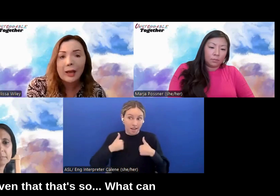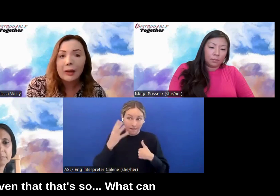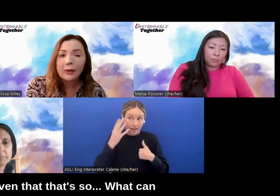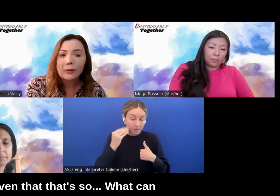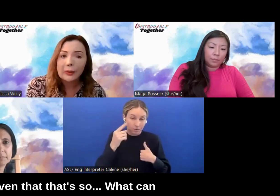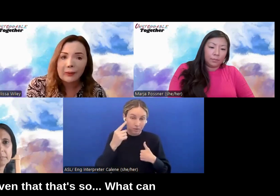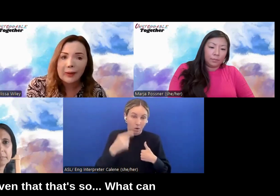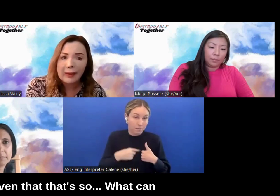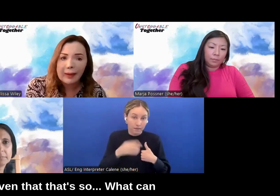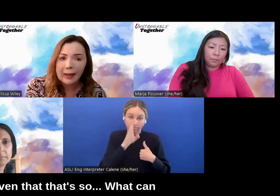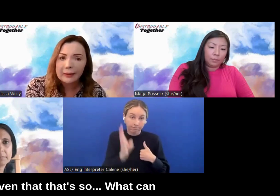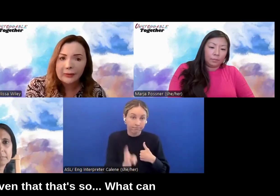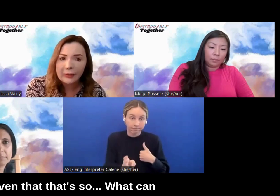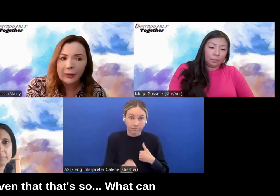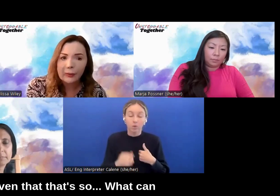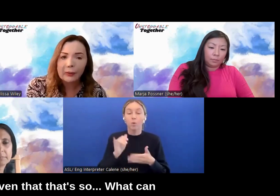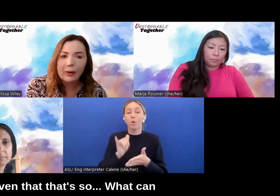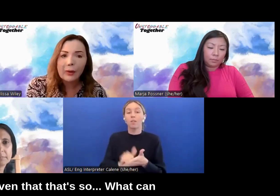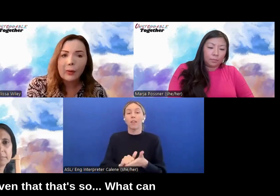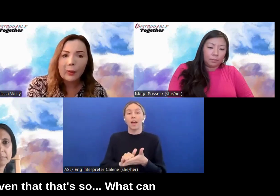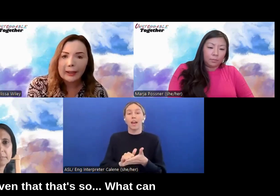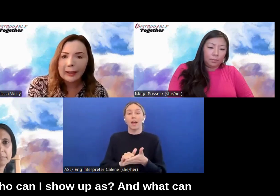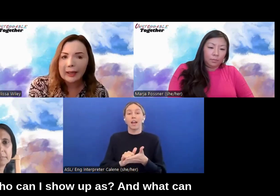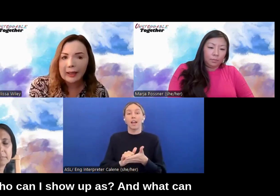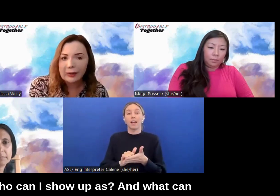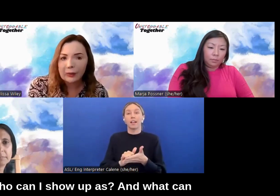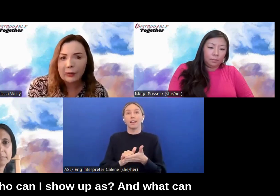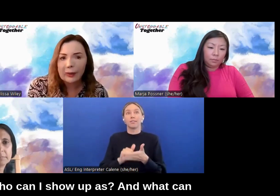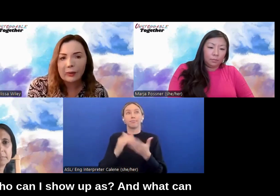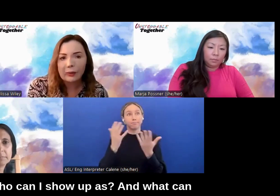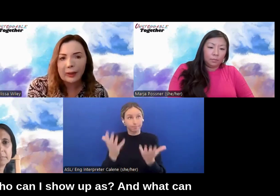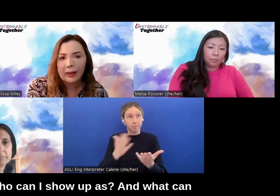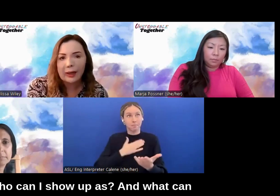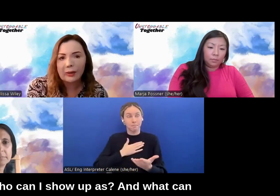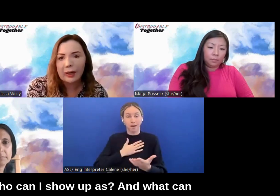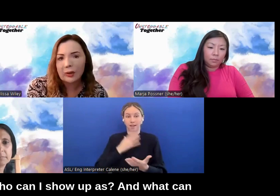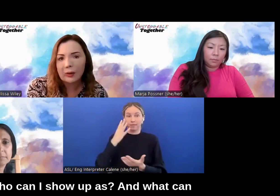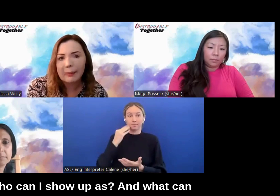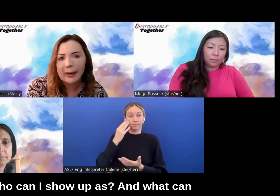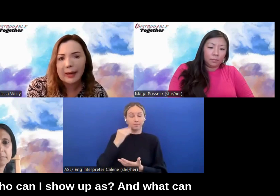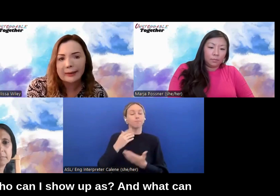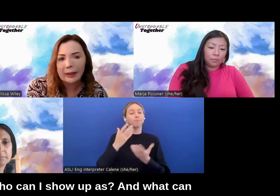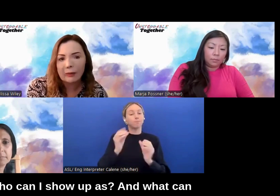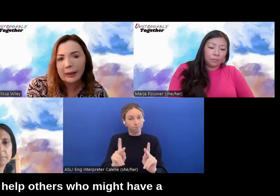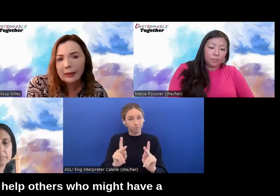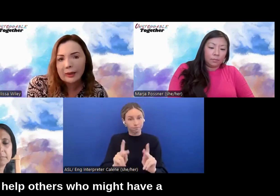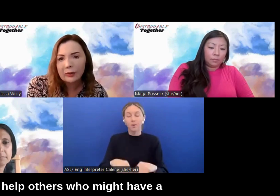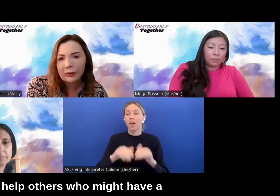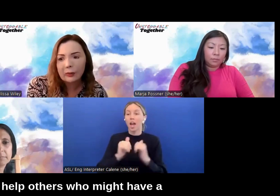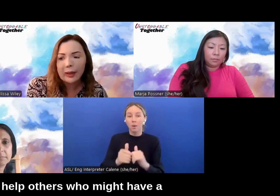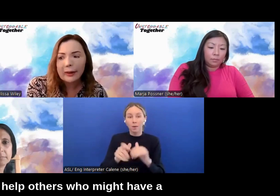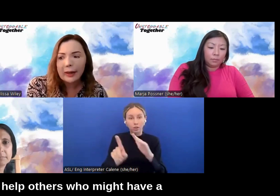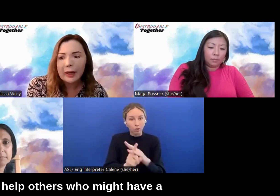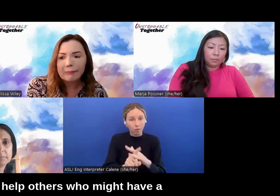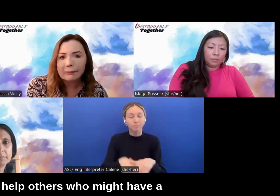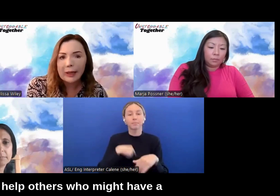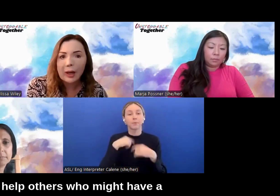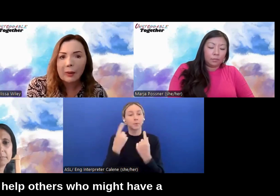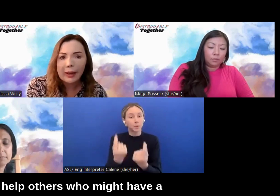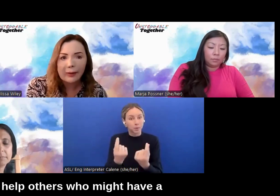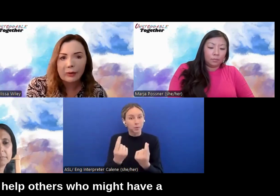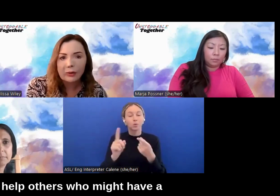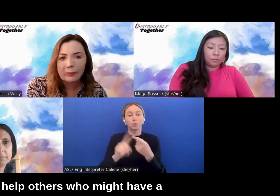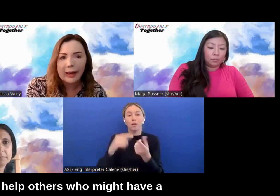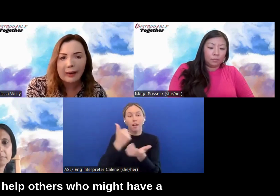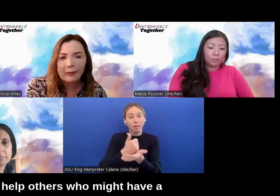have. So given that that's so, what can I do, and who can I show up as, and what can I do to